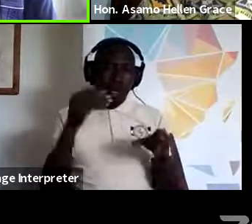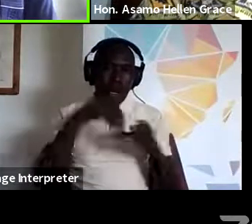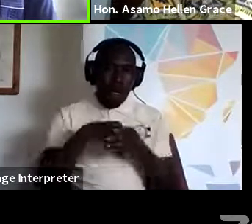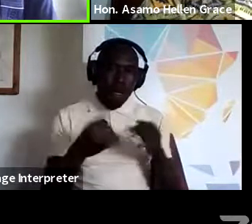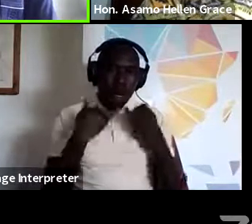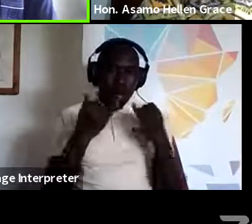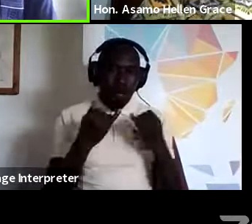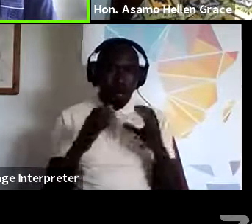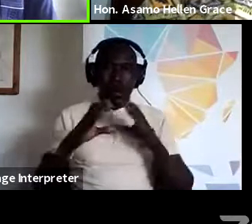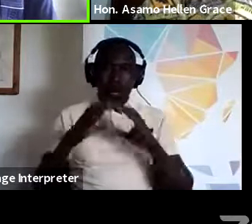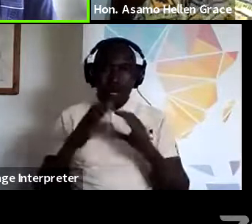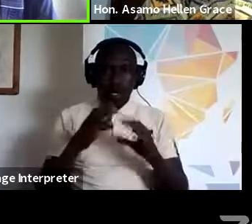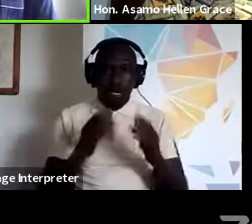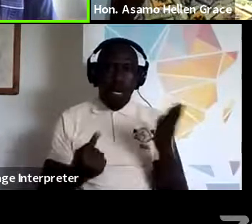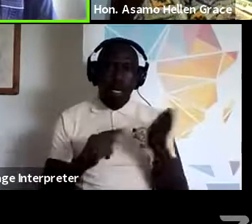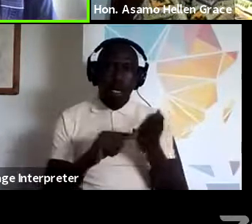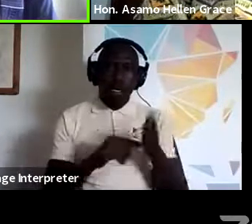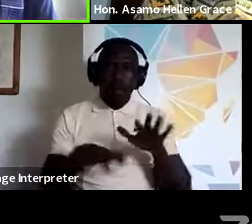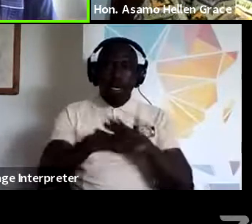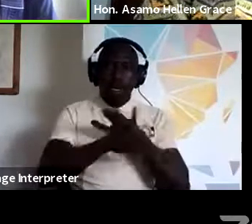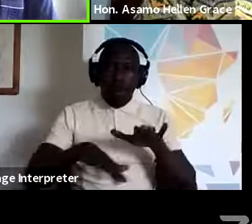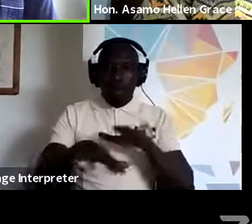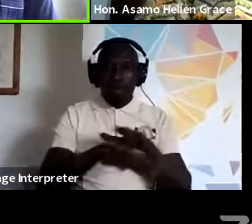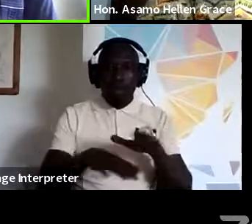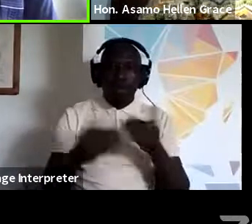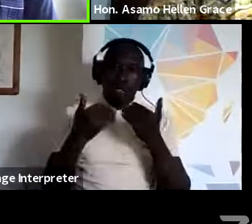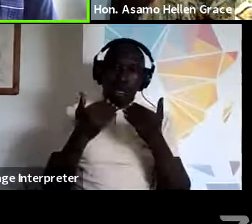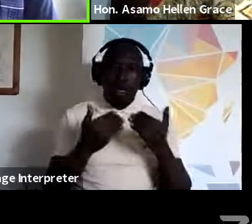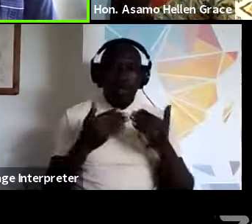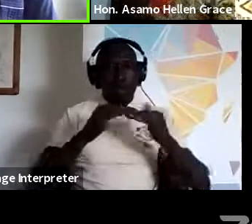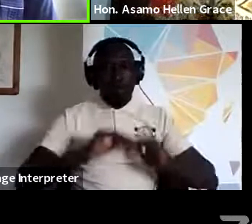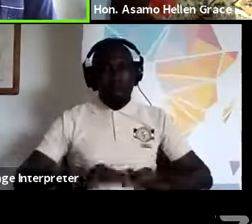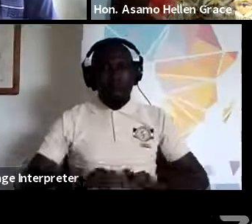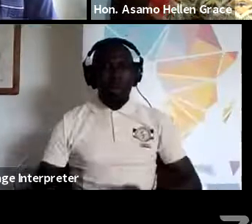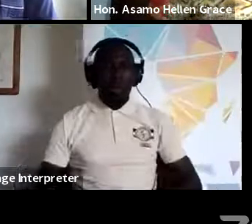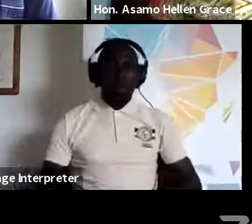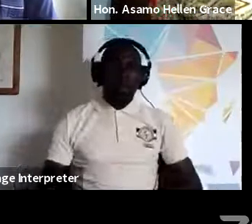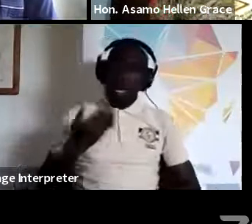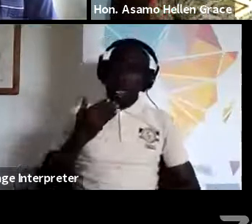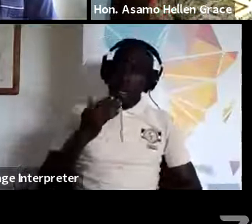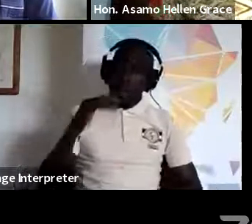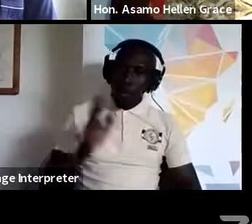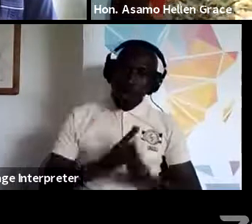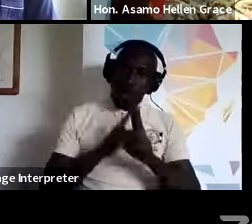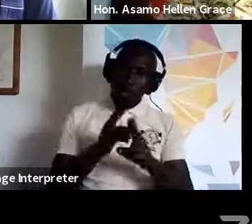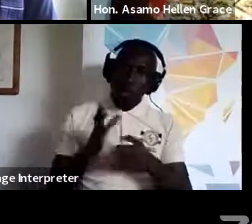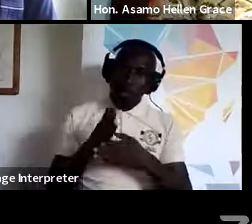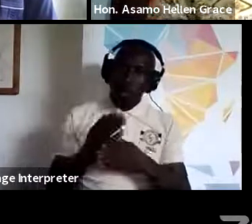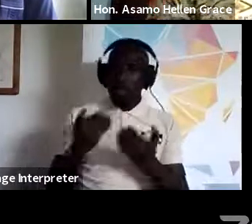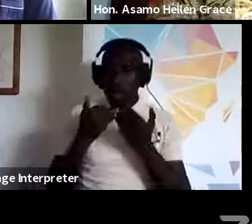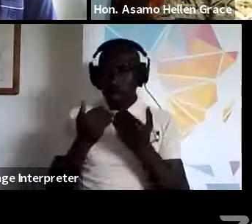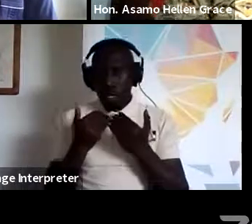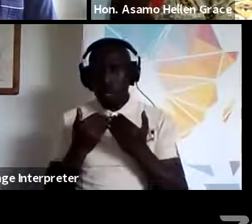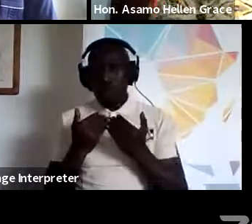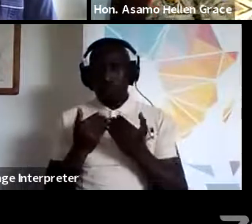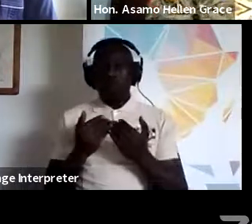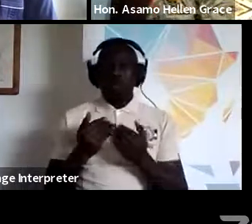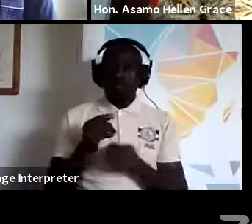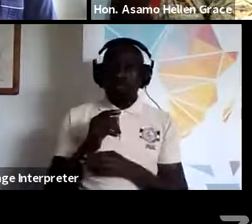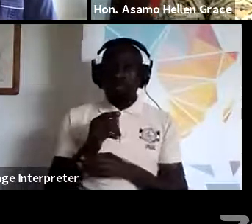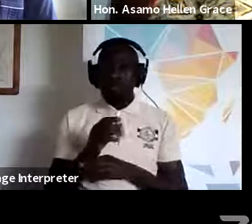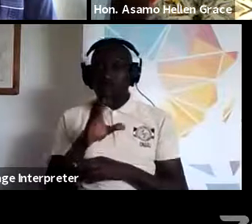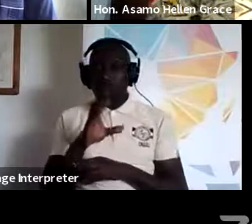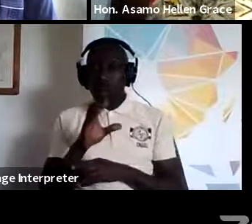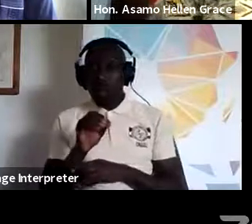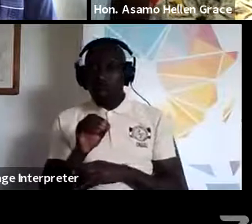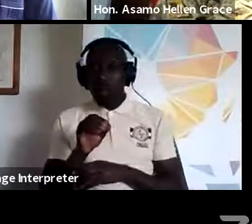information, communication, and technology area. Thank you so much. Thank you so much, Honorable Minister. Thank you so much, Colorado. Thank